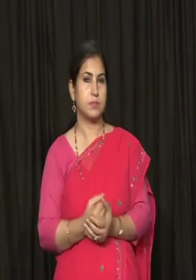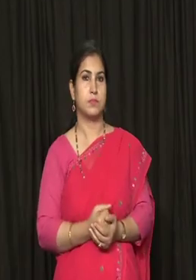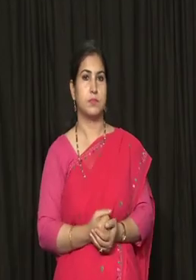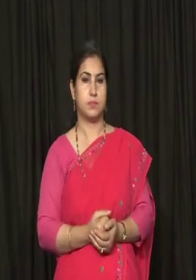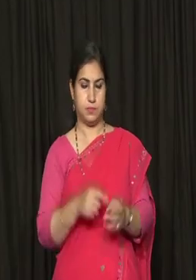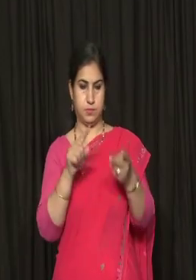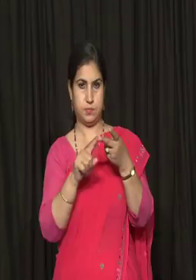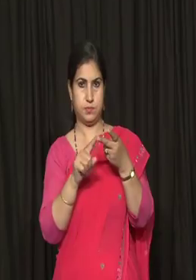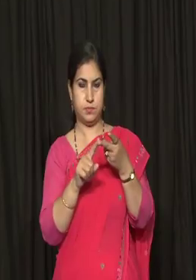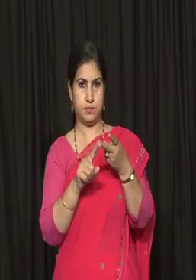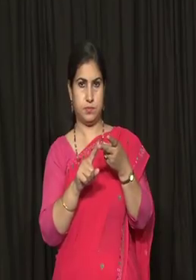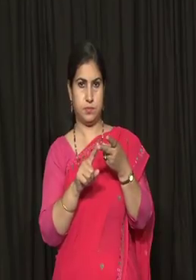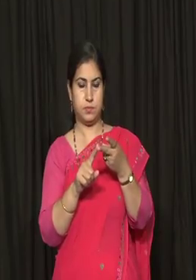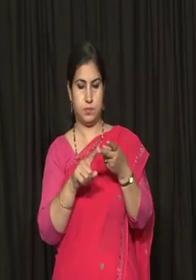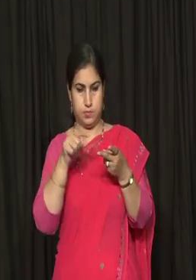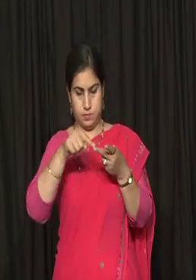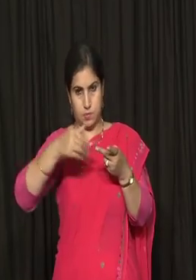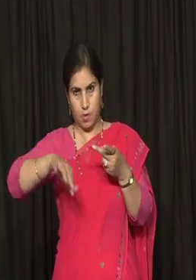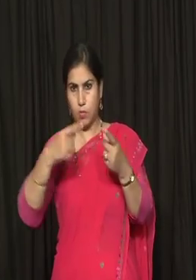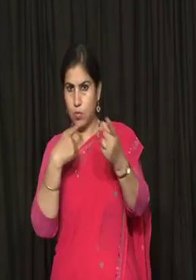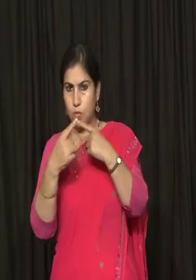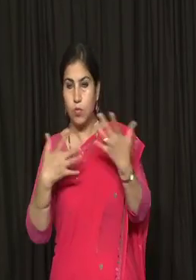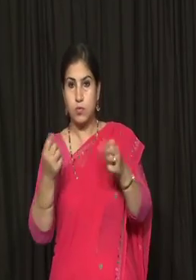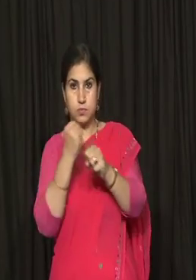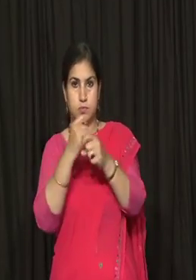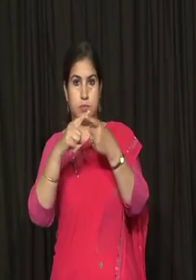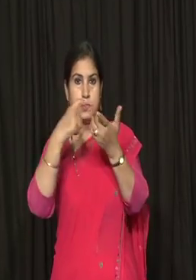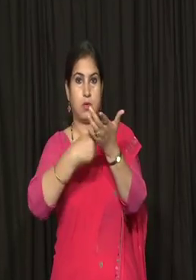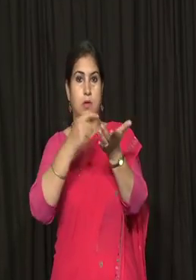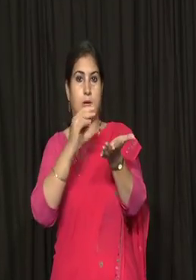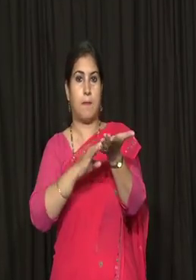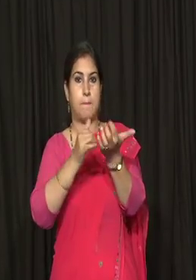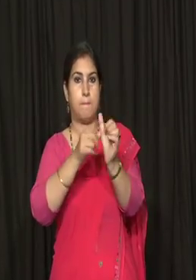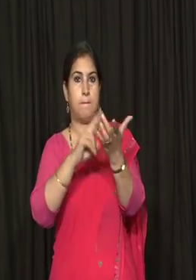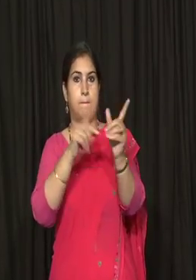This European country now we are going to discuss is Germany.